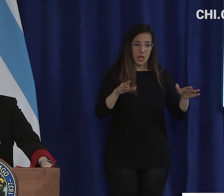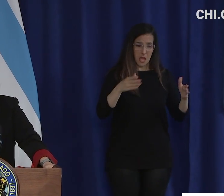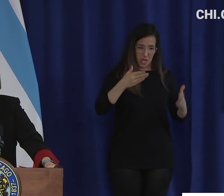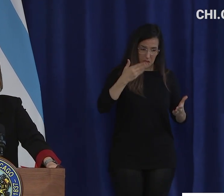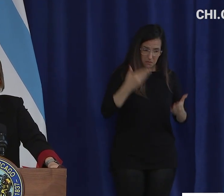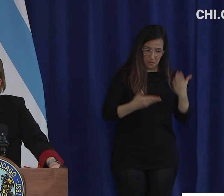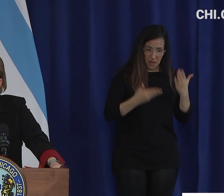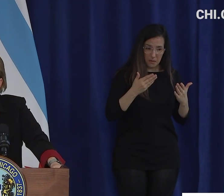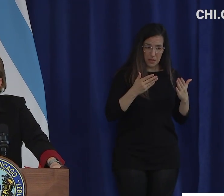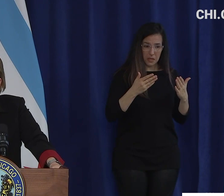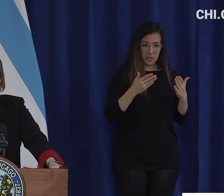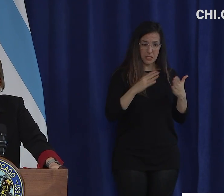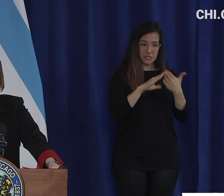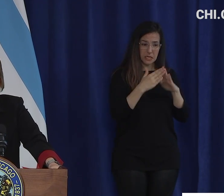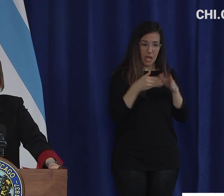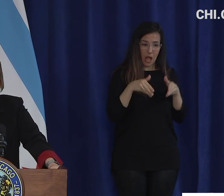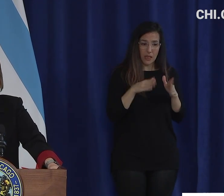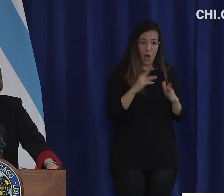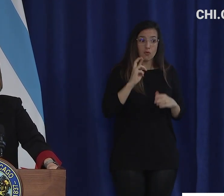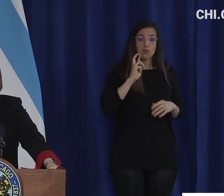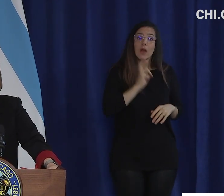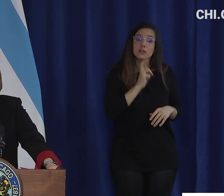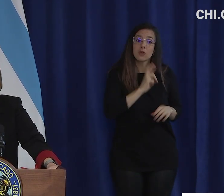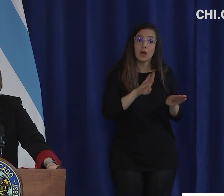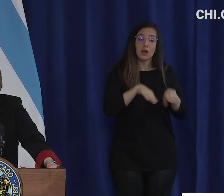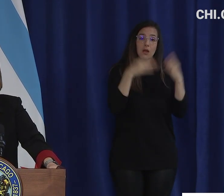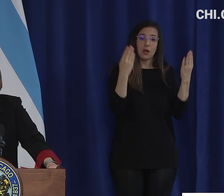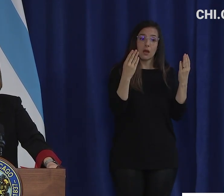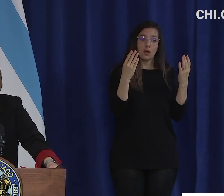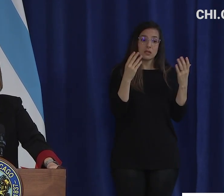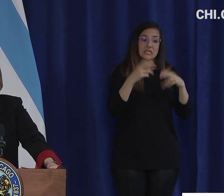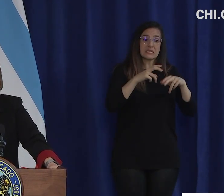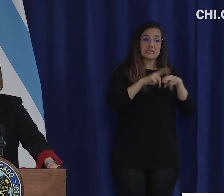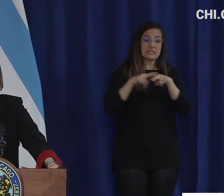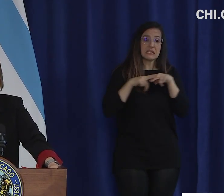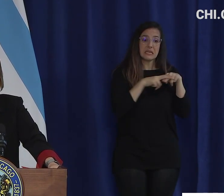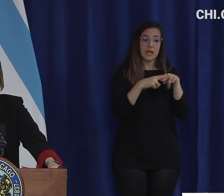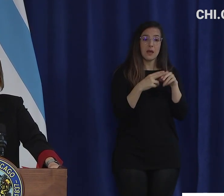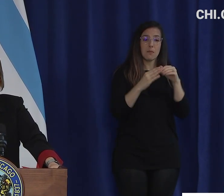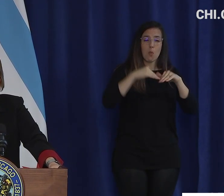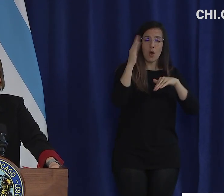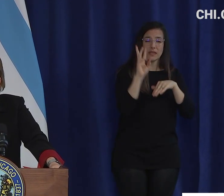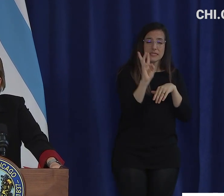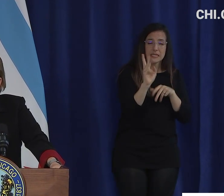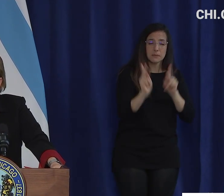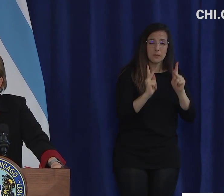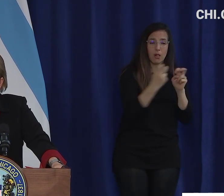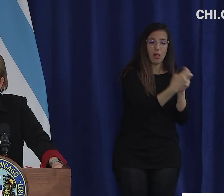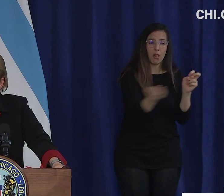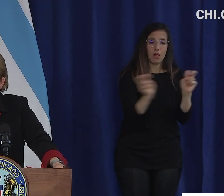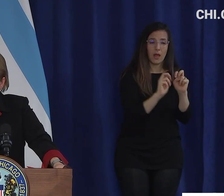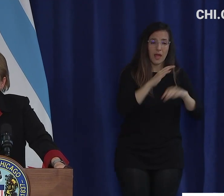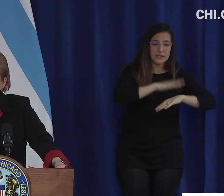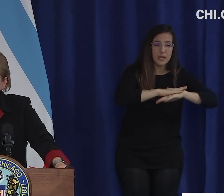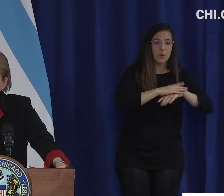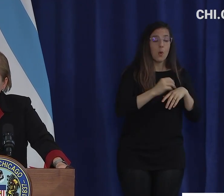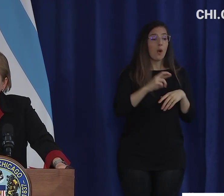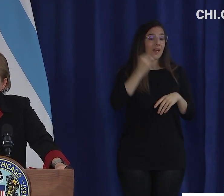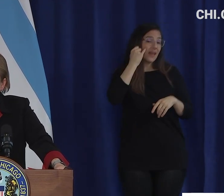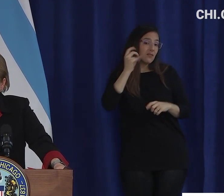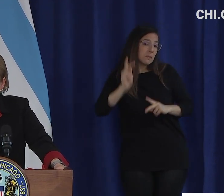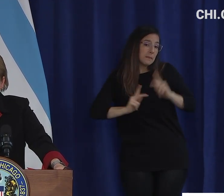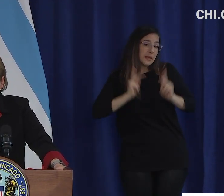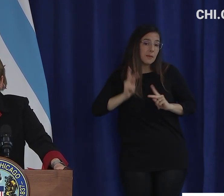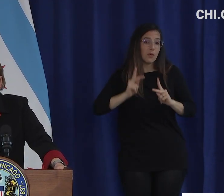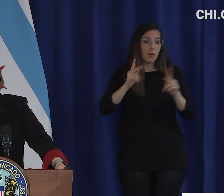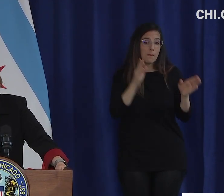than 6 at a table, or those who are planning a reunion, an event, a wedding, perhaps have more people at